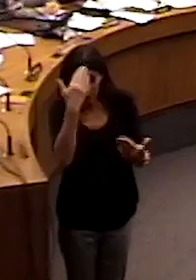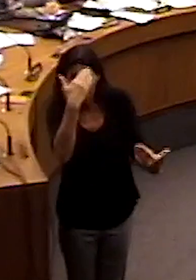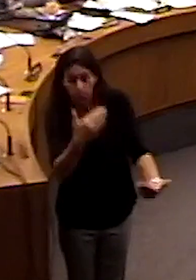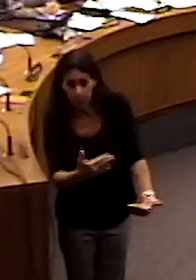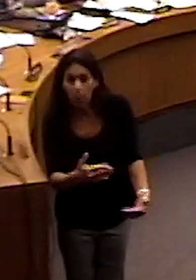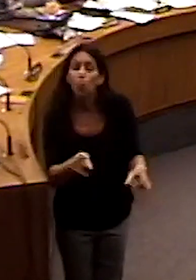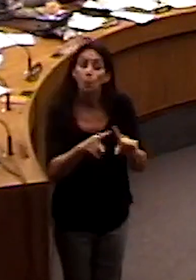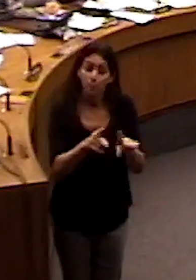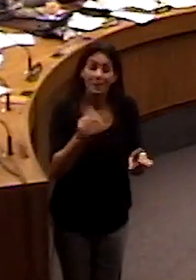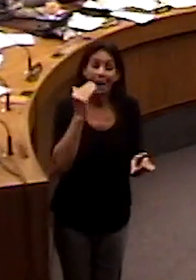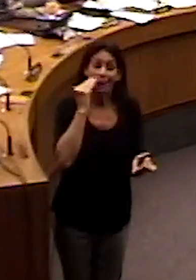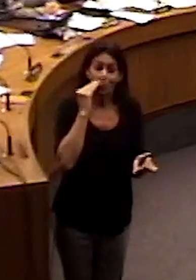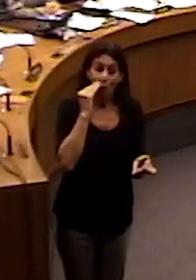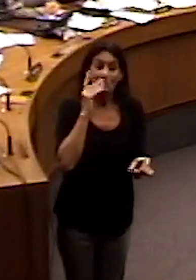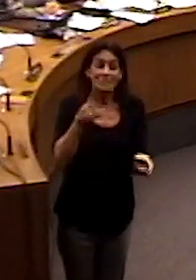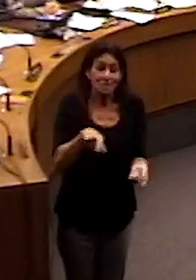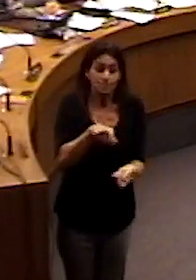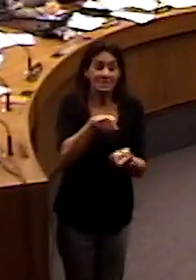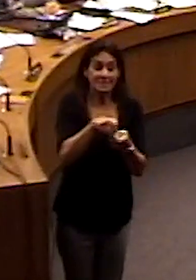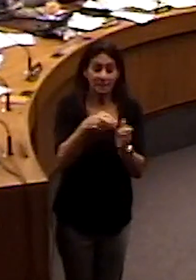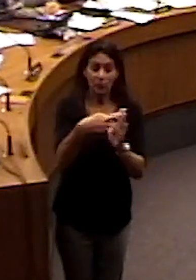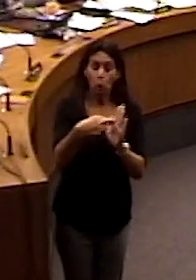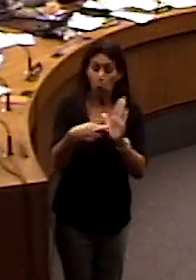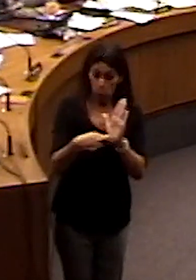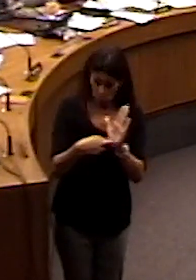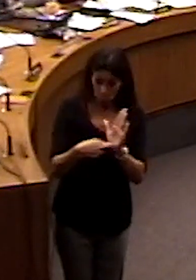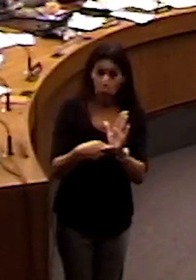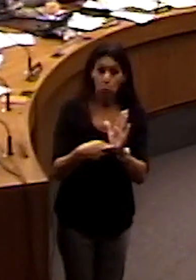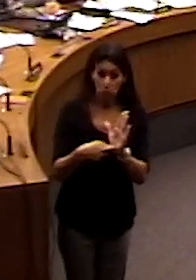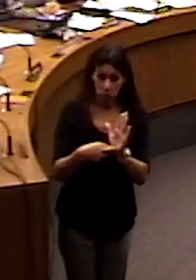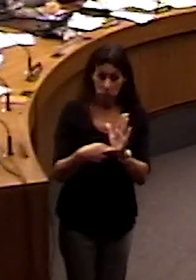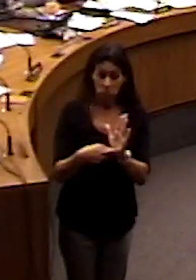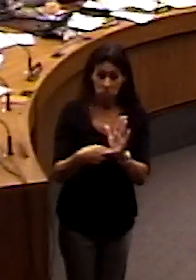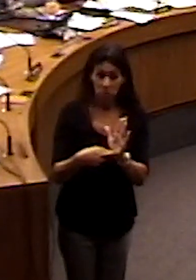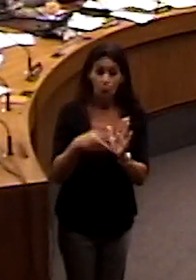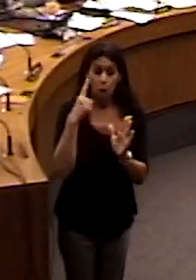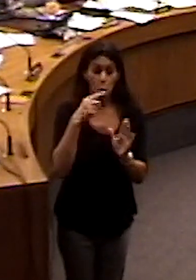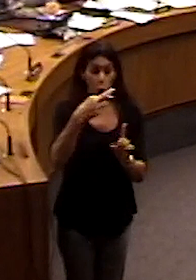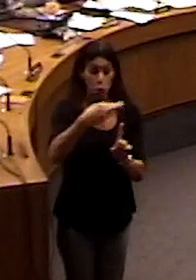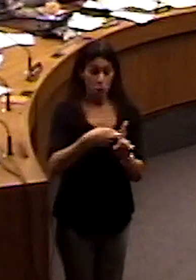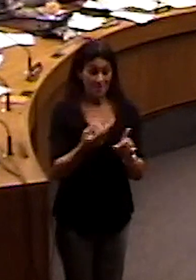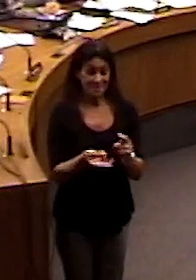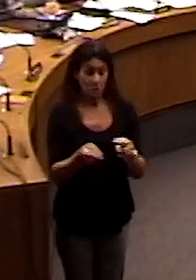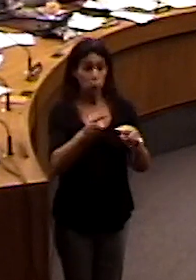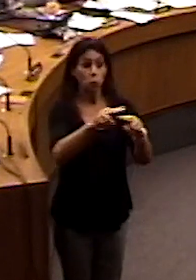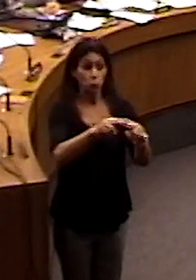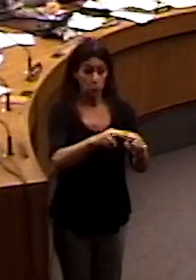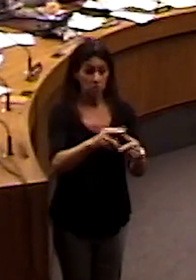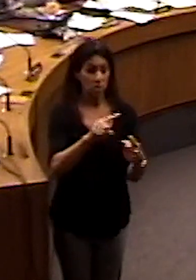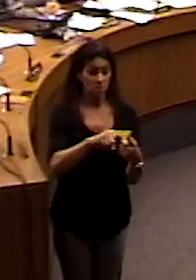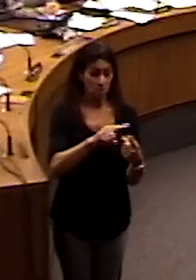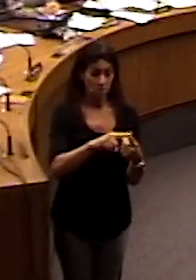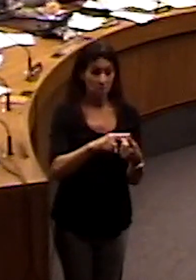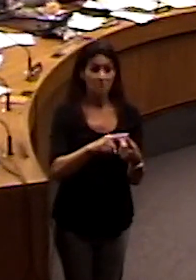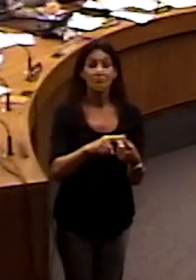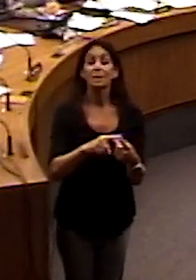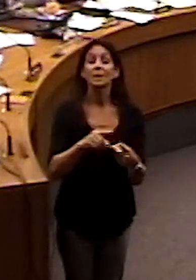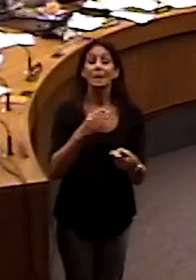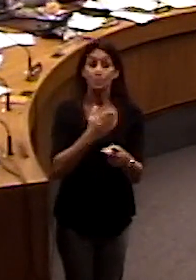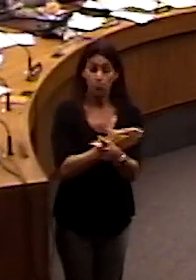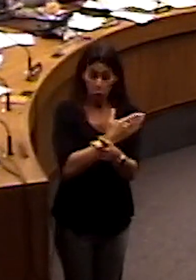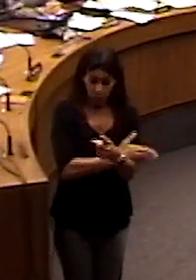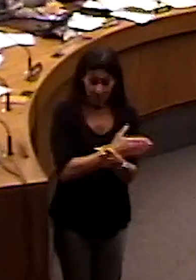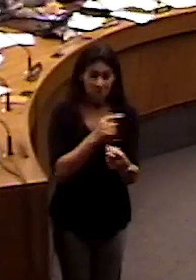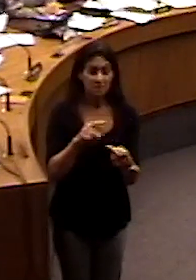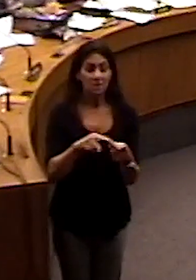there's certain grounds and applications that they make for coming in for rent increases, capital improvements being one, CPI is